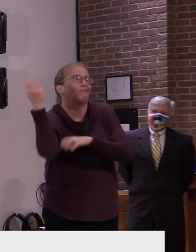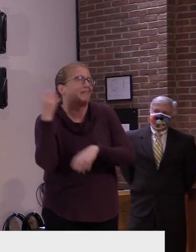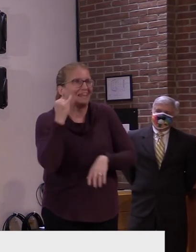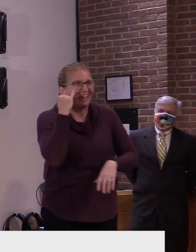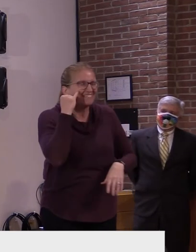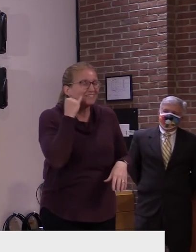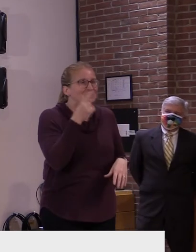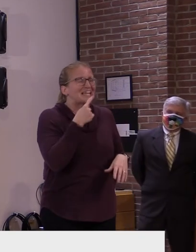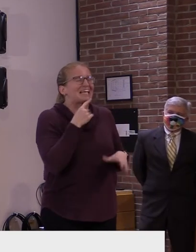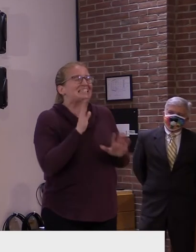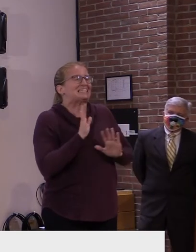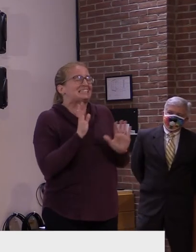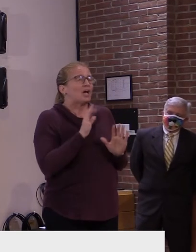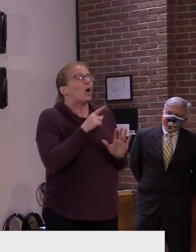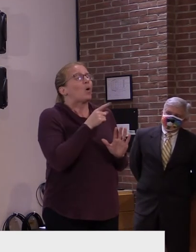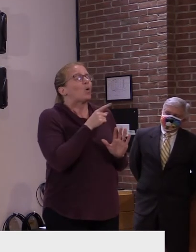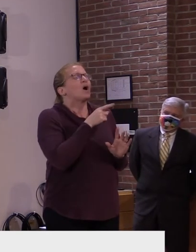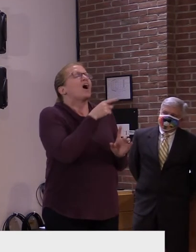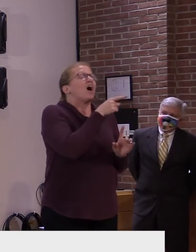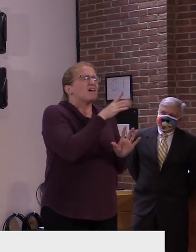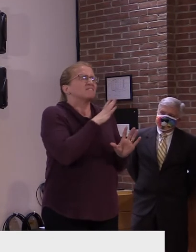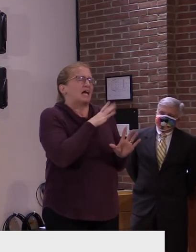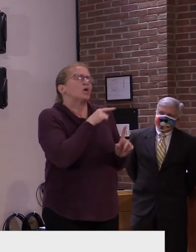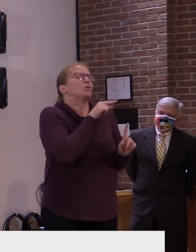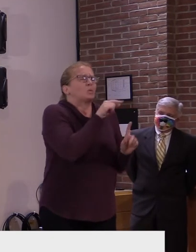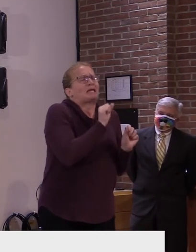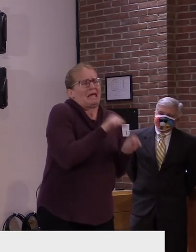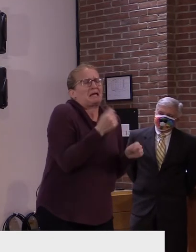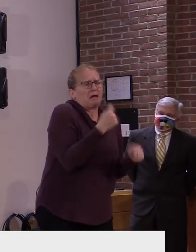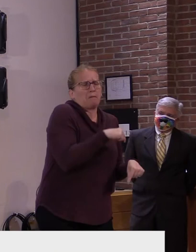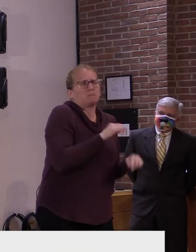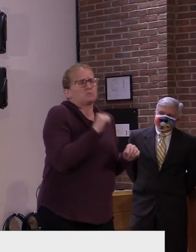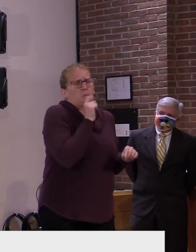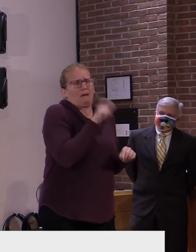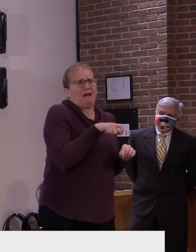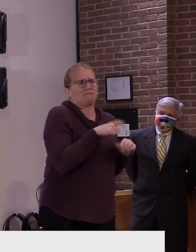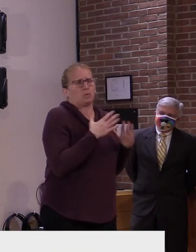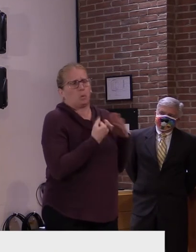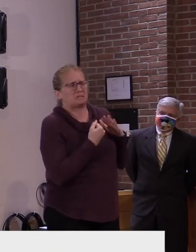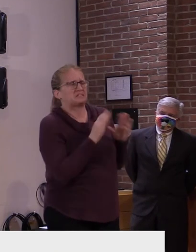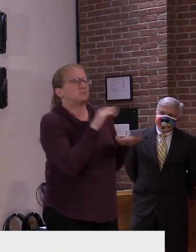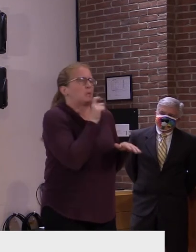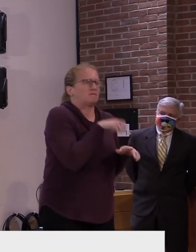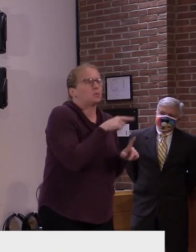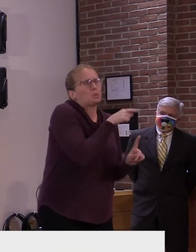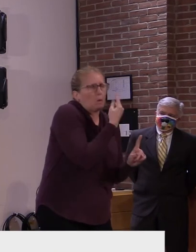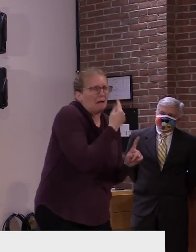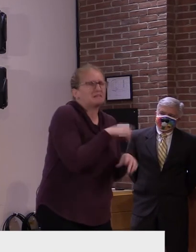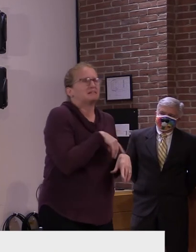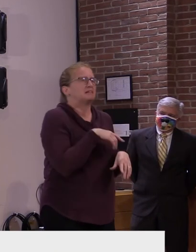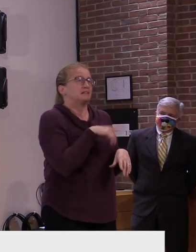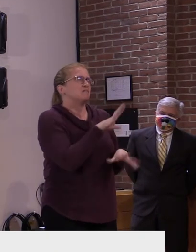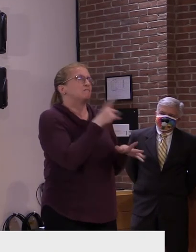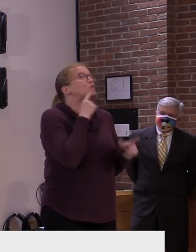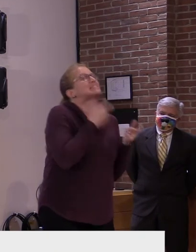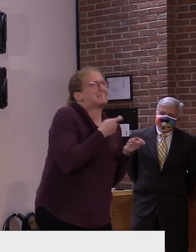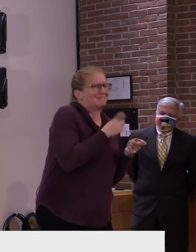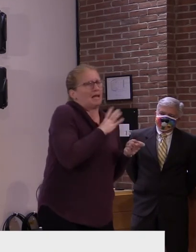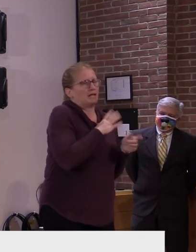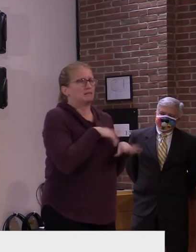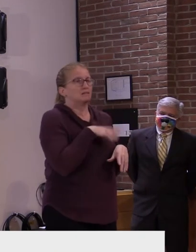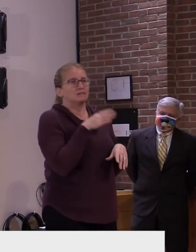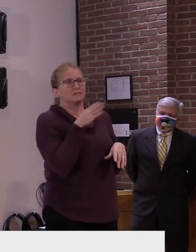various aspects of people's need to cross the border and the kind of recreation they want to do